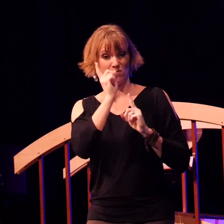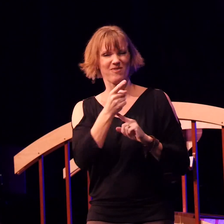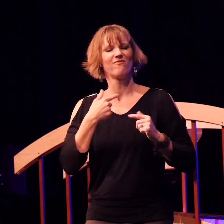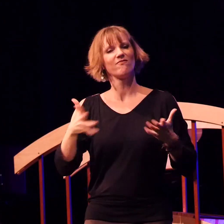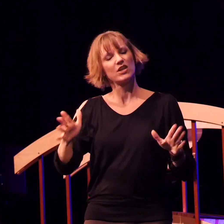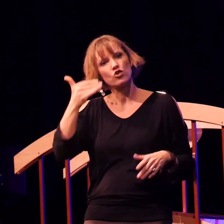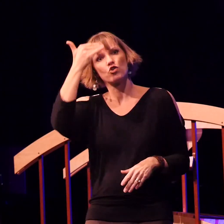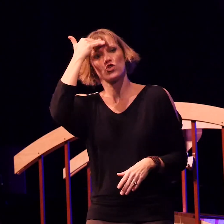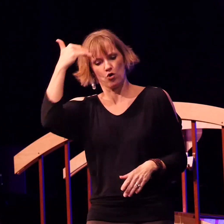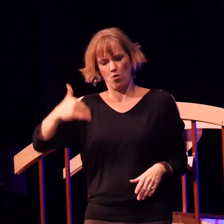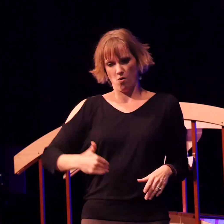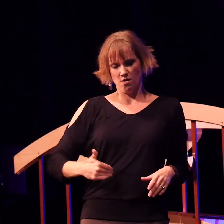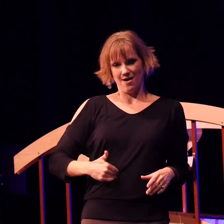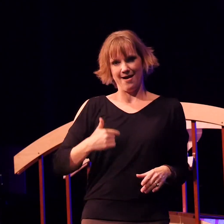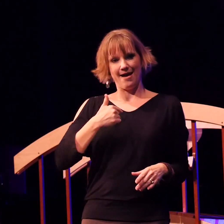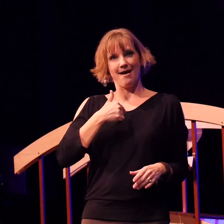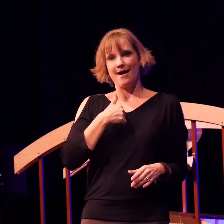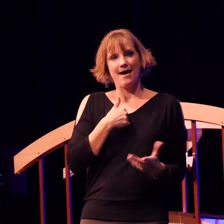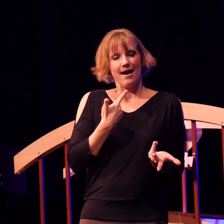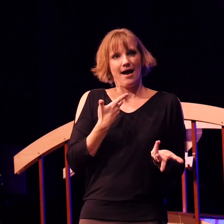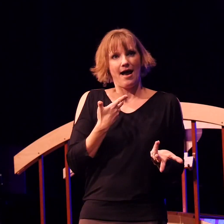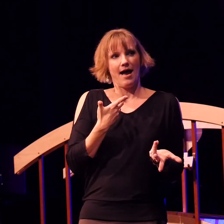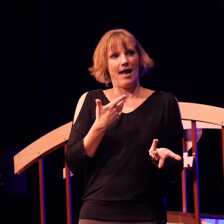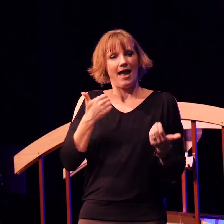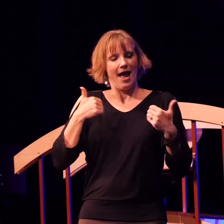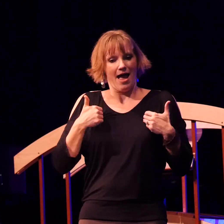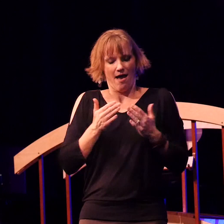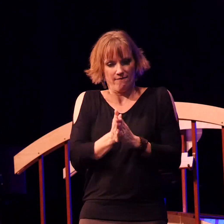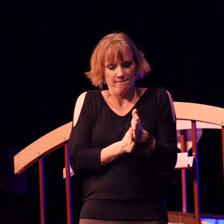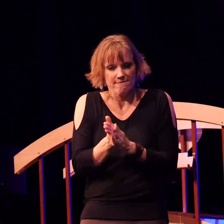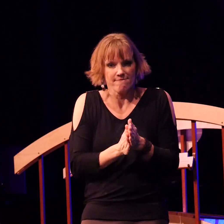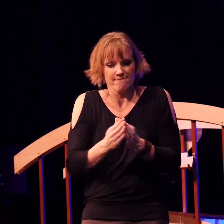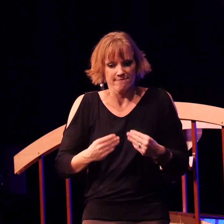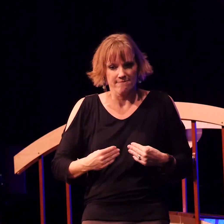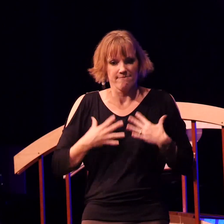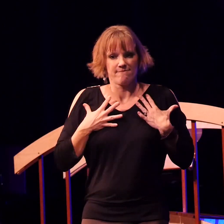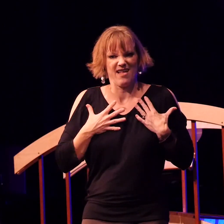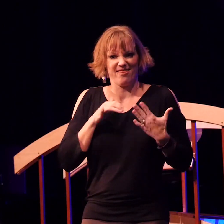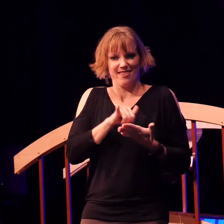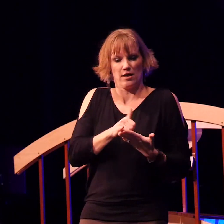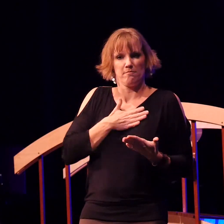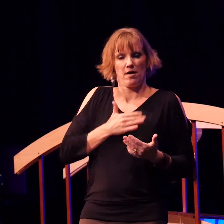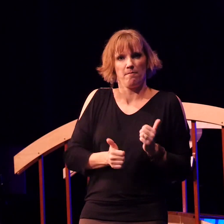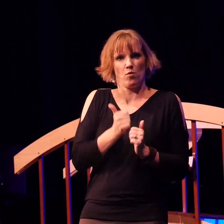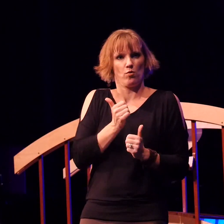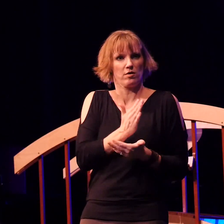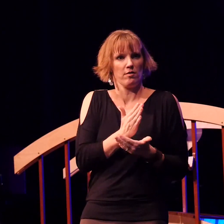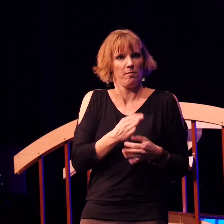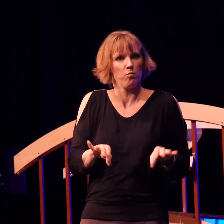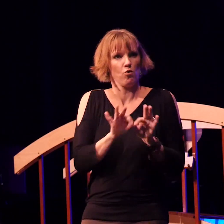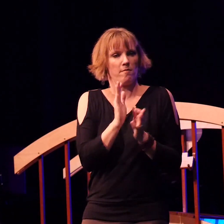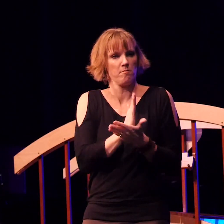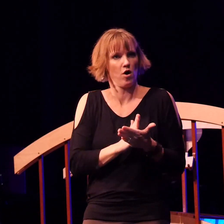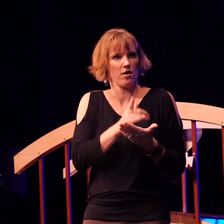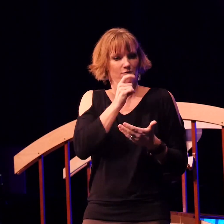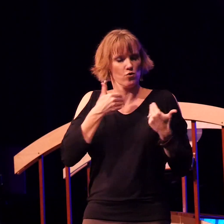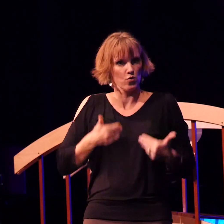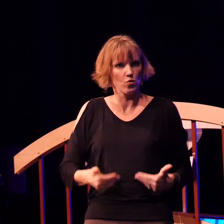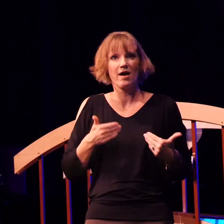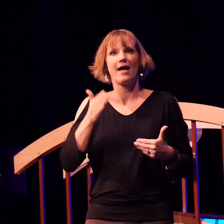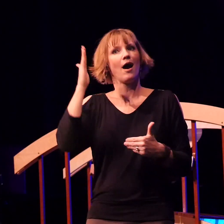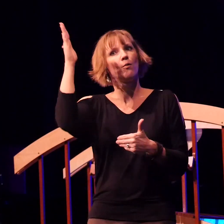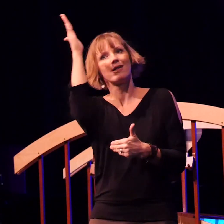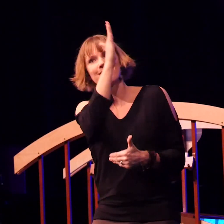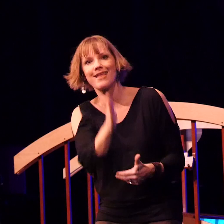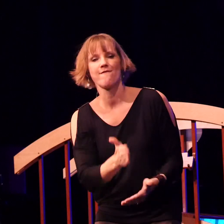knew instinctively that my unyielding drive was my most important asset. And so she says to us all, never stop